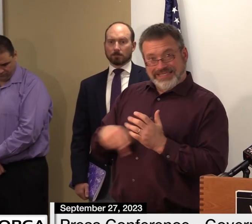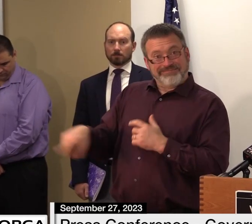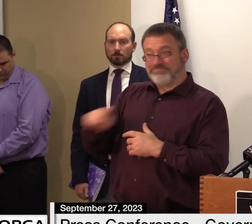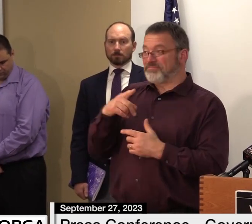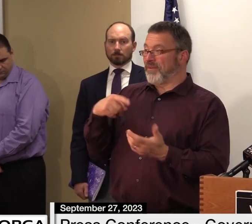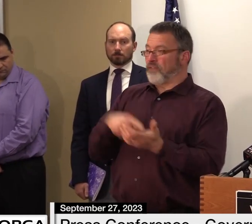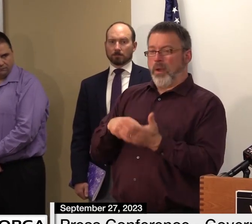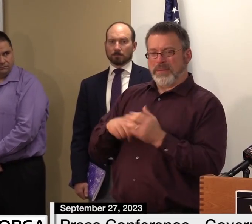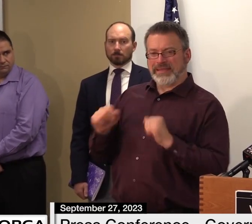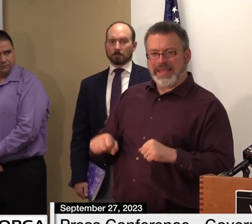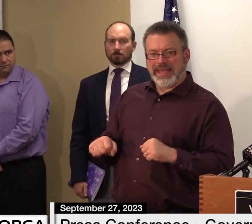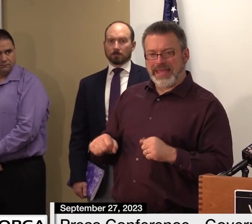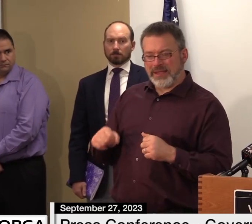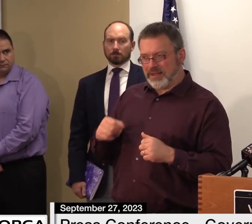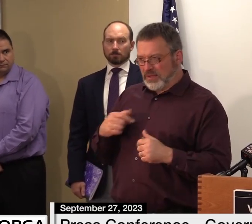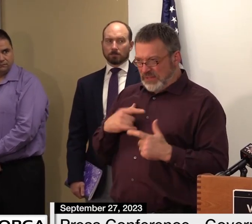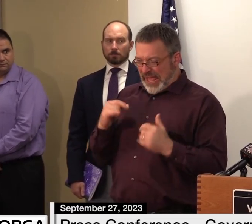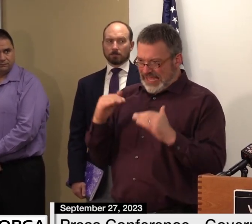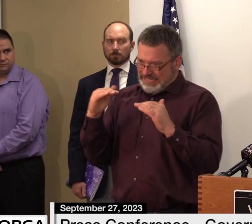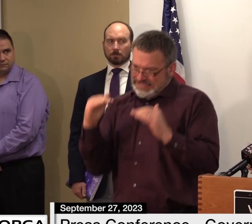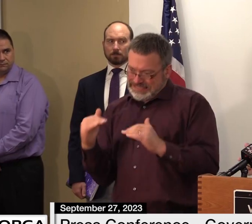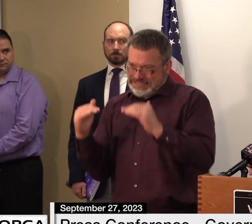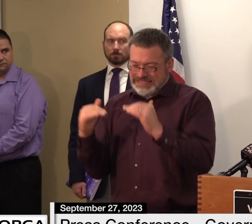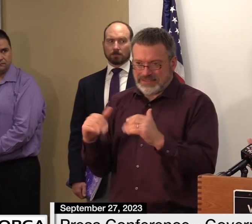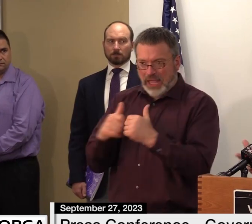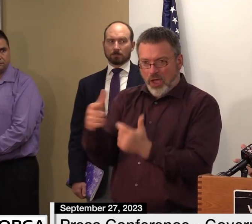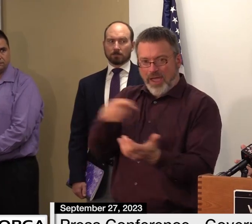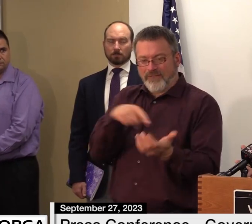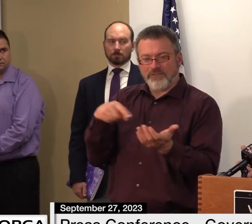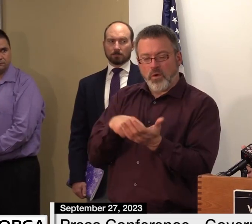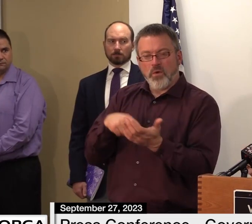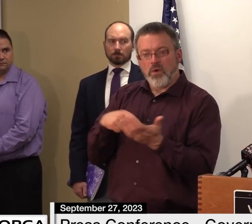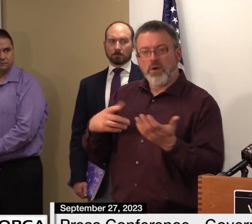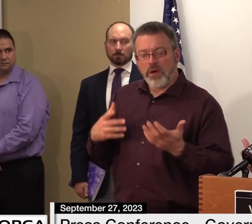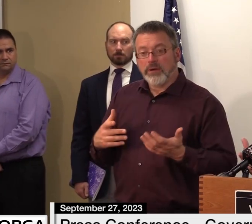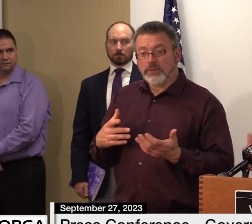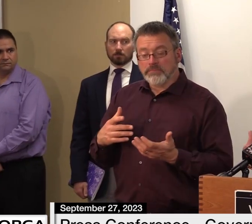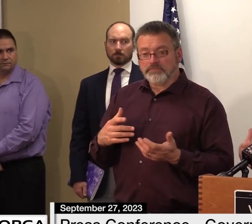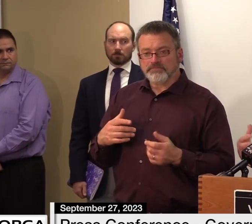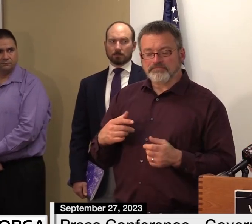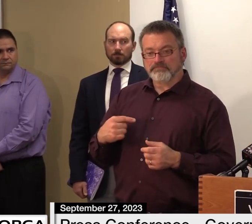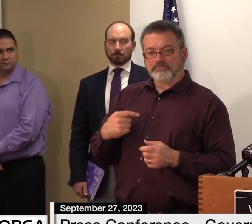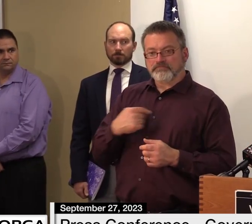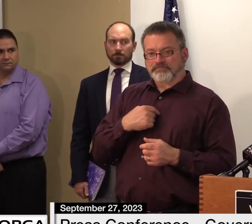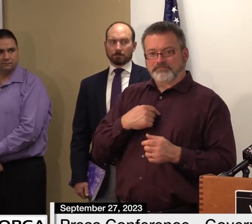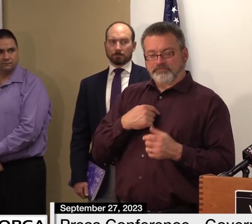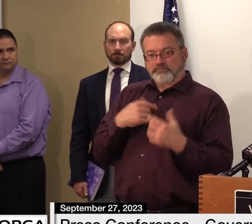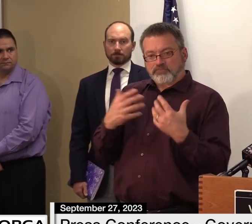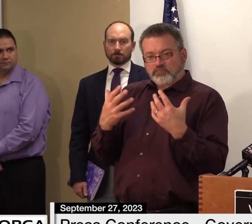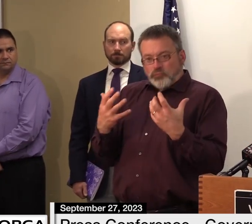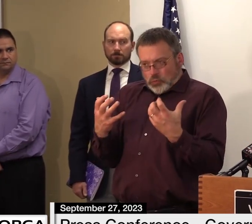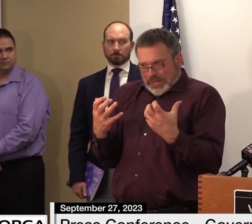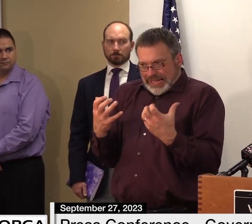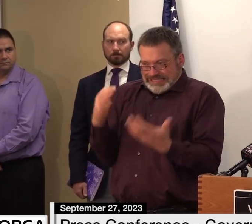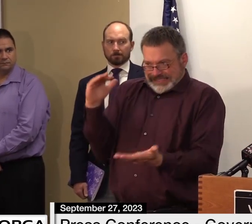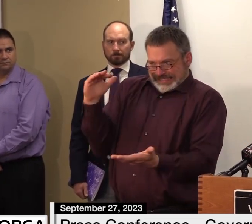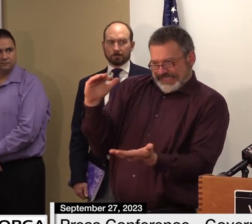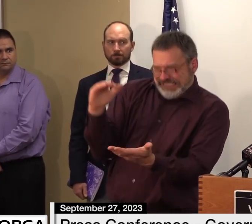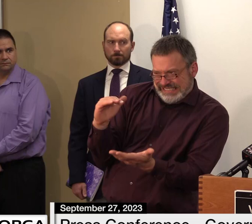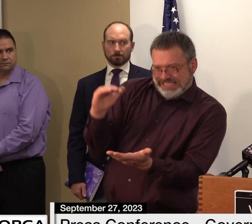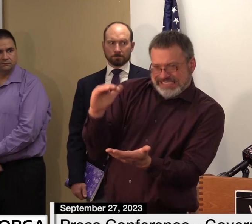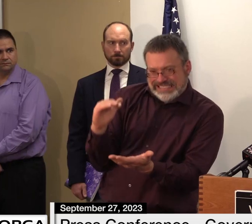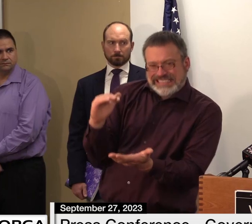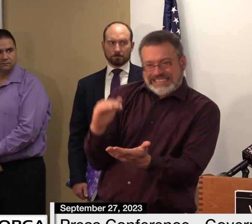Now, we haven't provided any. We want to keep it as low as possible. We have to set